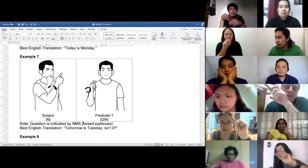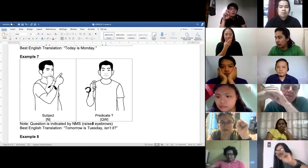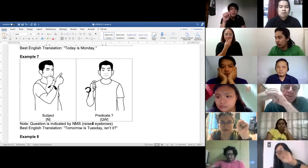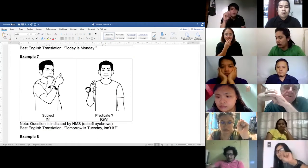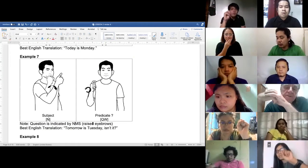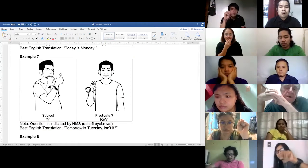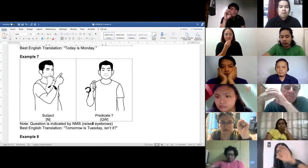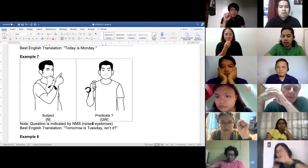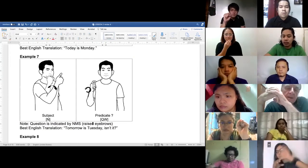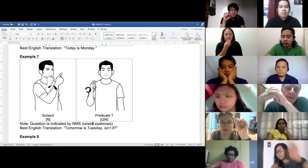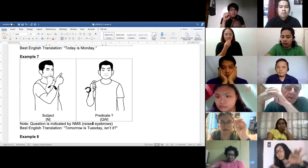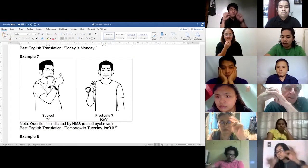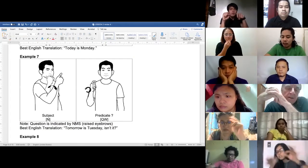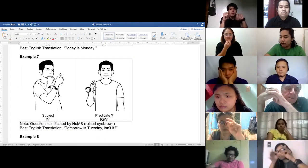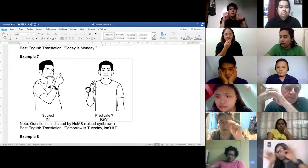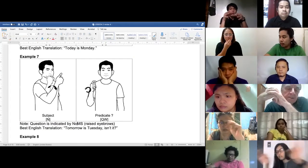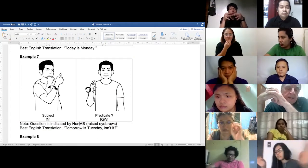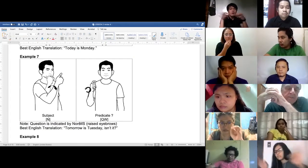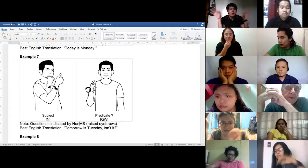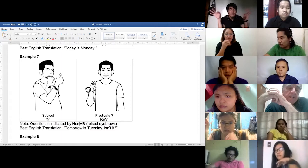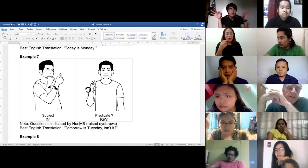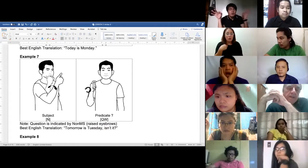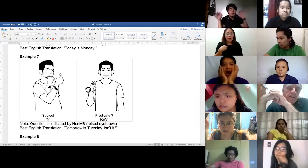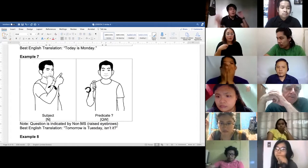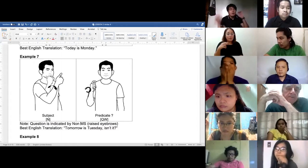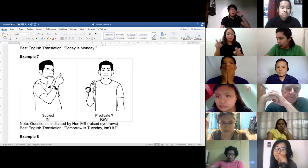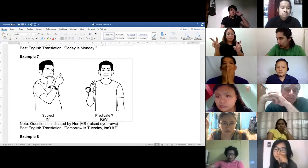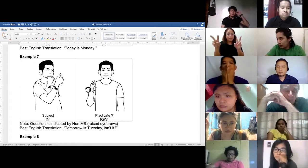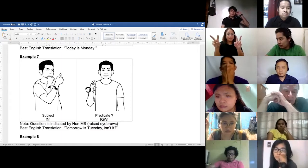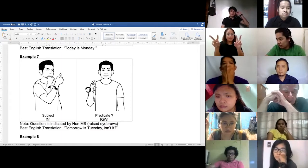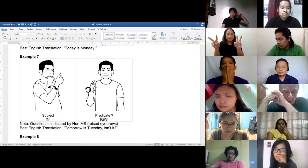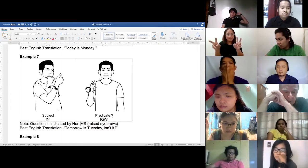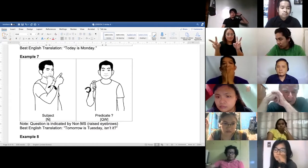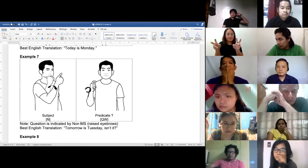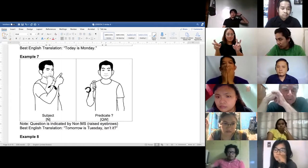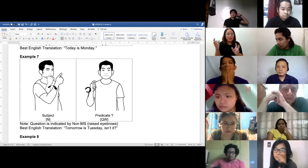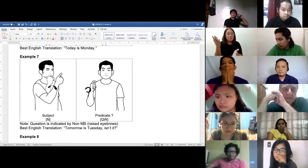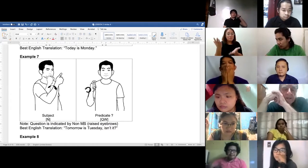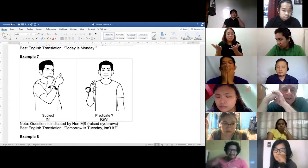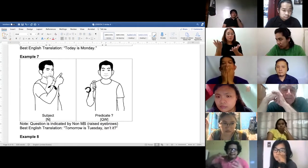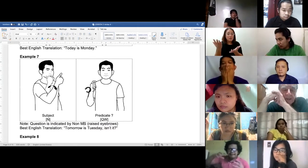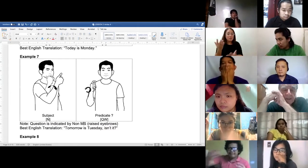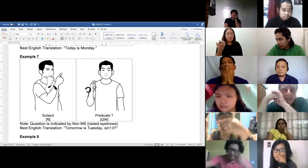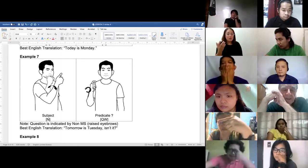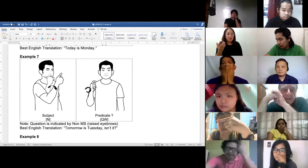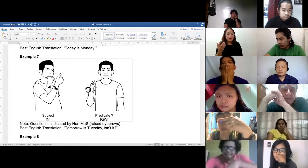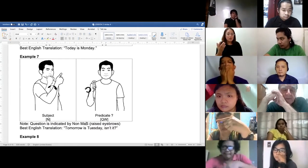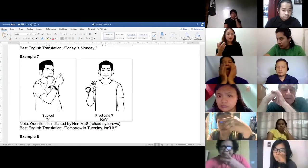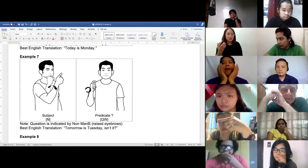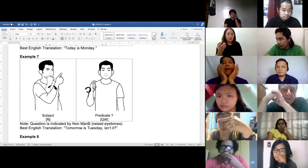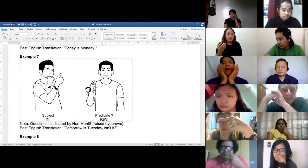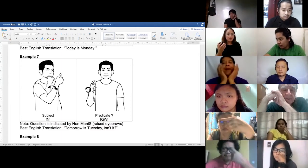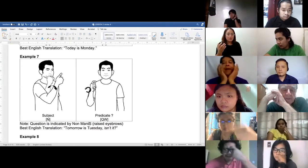parenthesis, so maybe the question is indicated by non-manual signal.